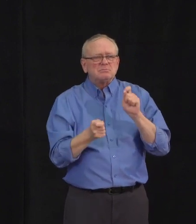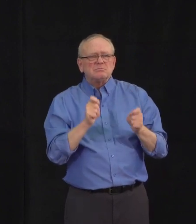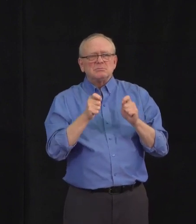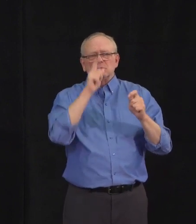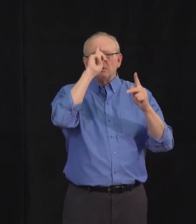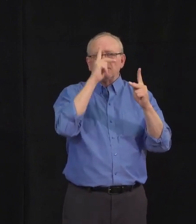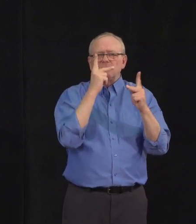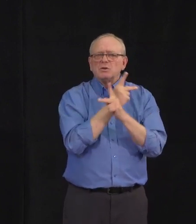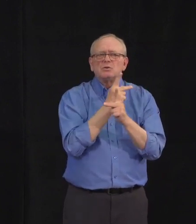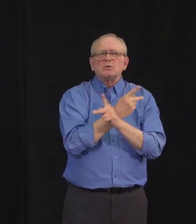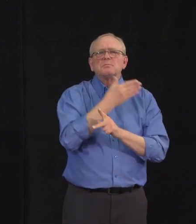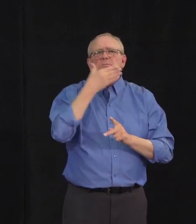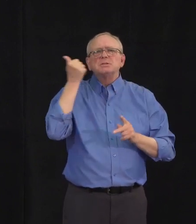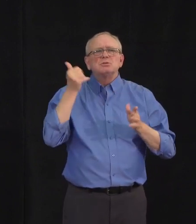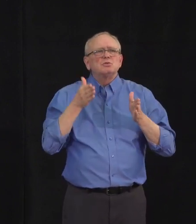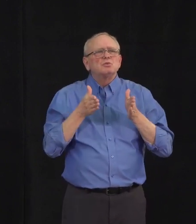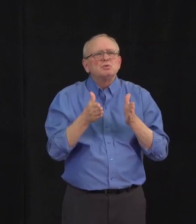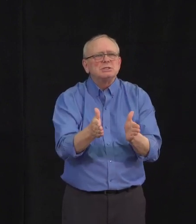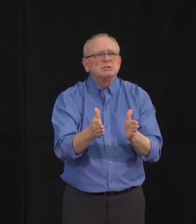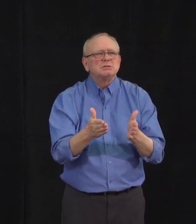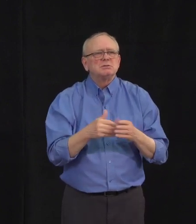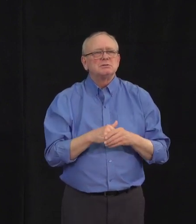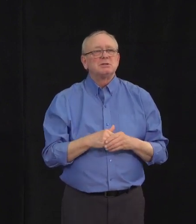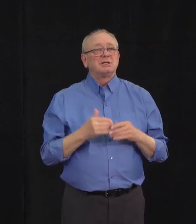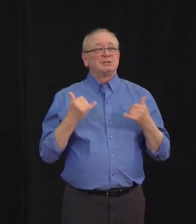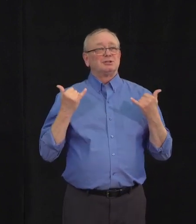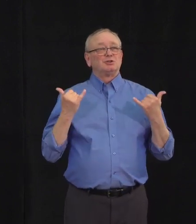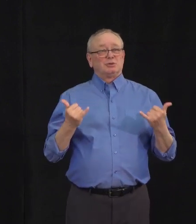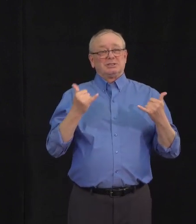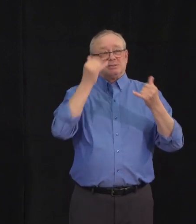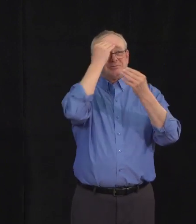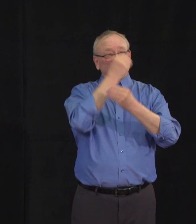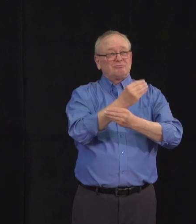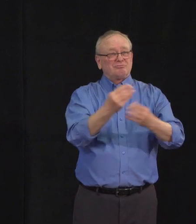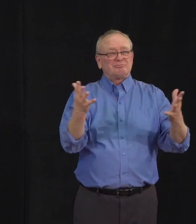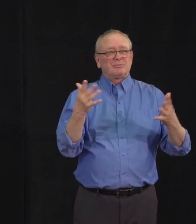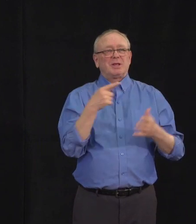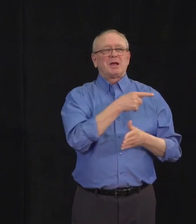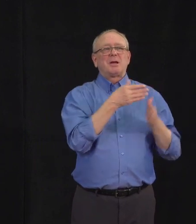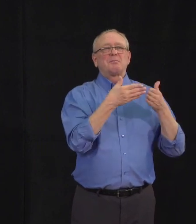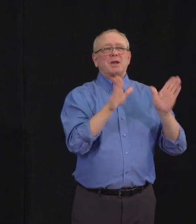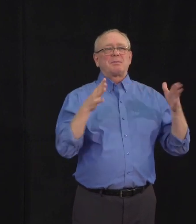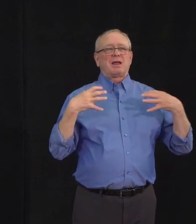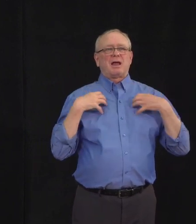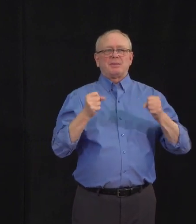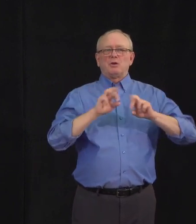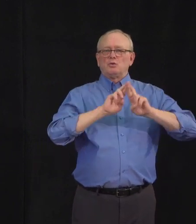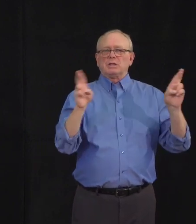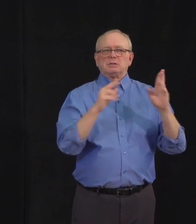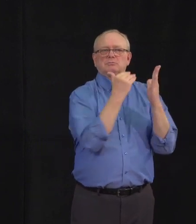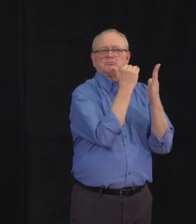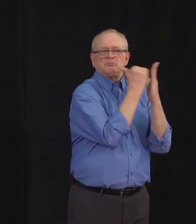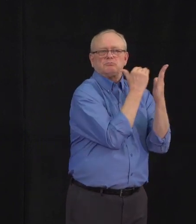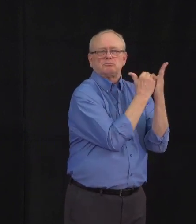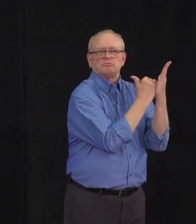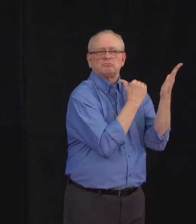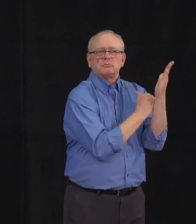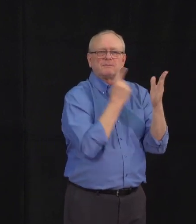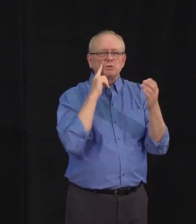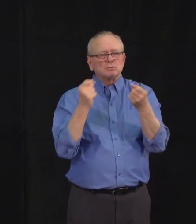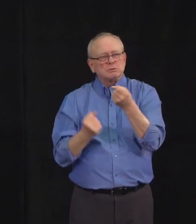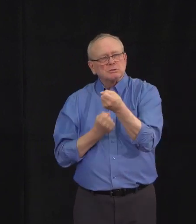orders that amend existing directives for these kinds of facilities. These orders are designed to ensure